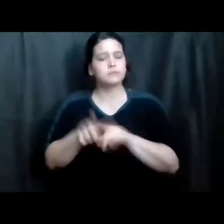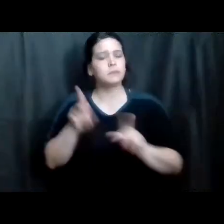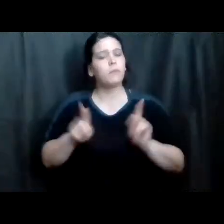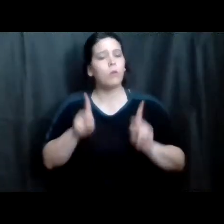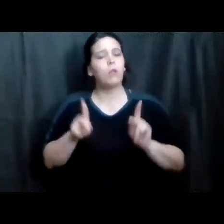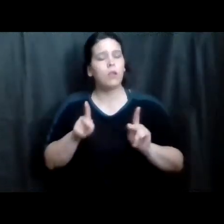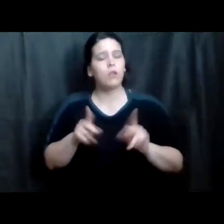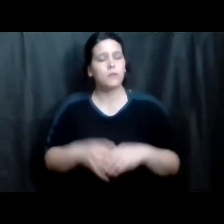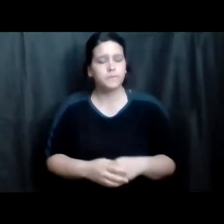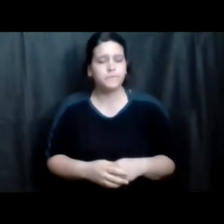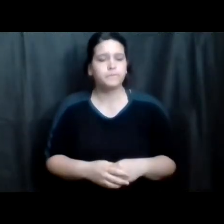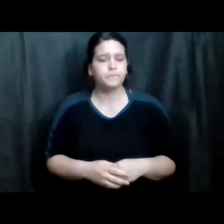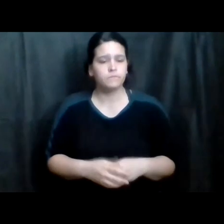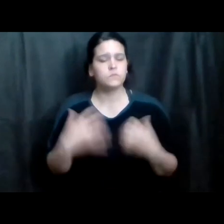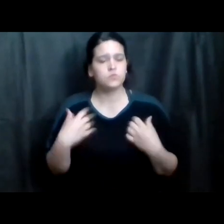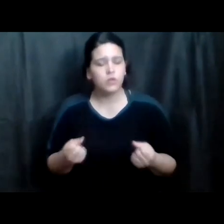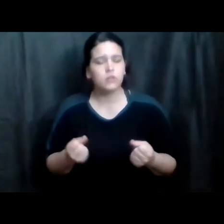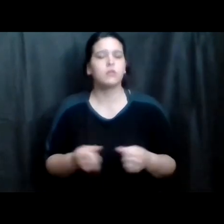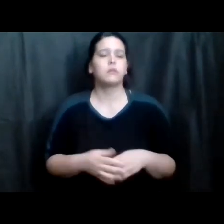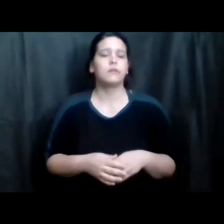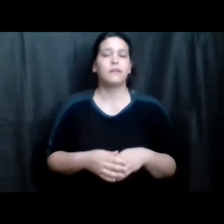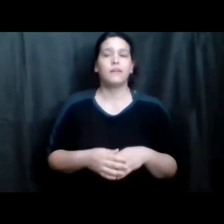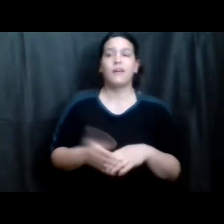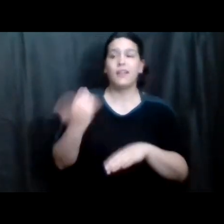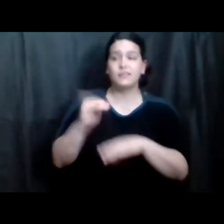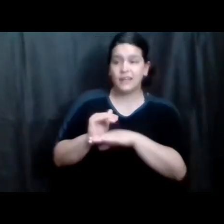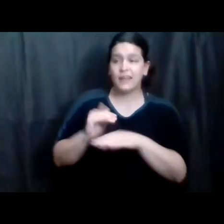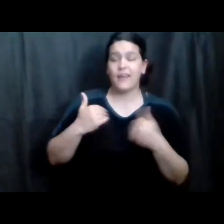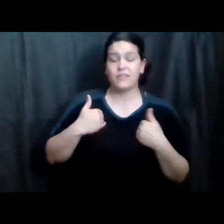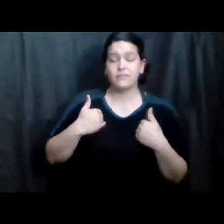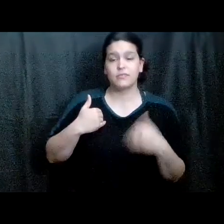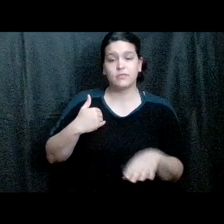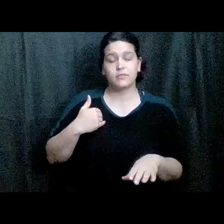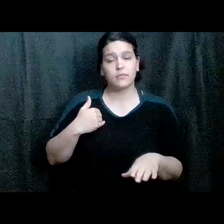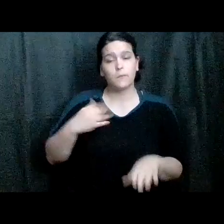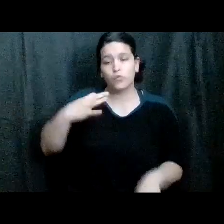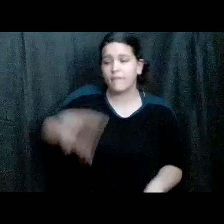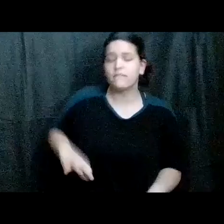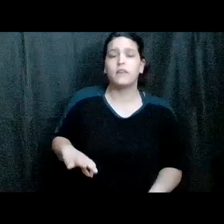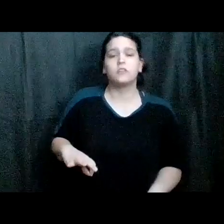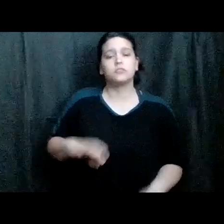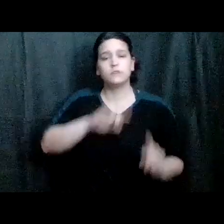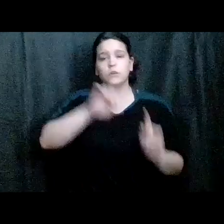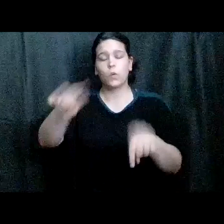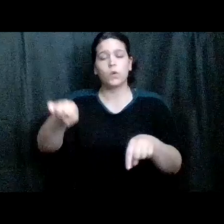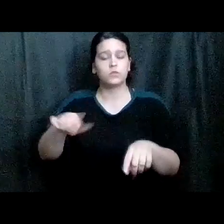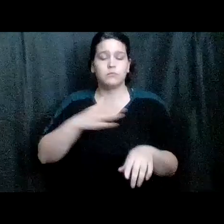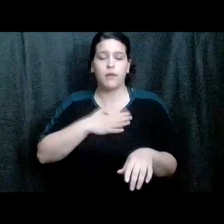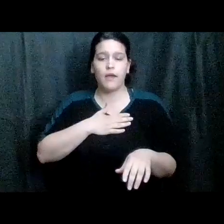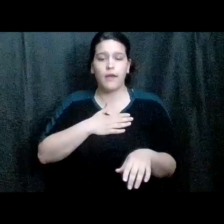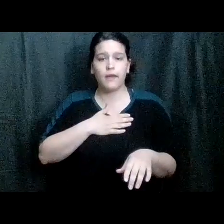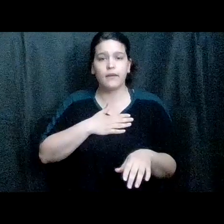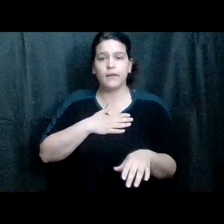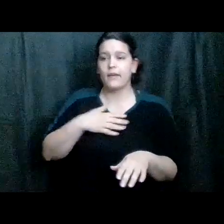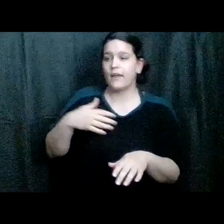And last night I had the privilege of being on my ancestral lands with my ko'o'ing,